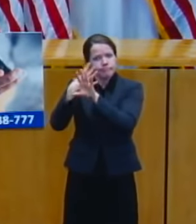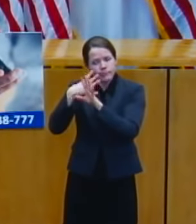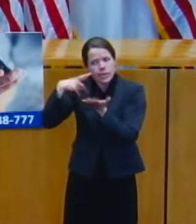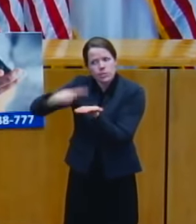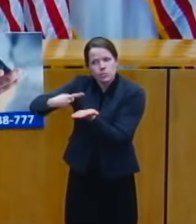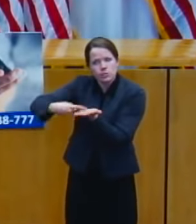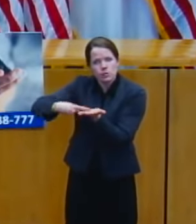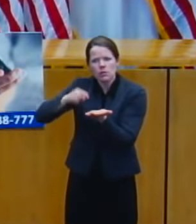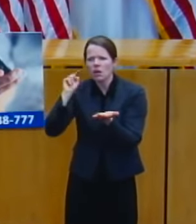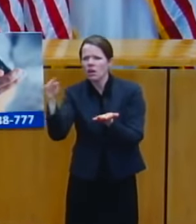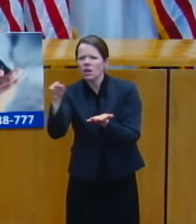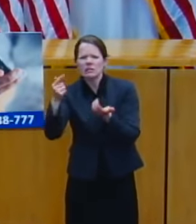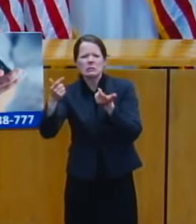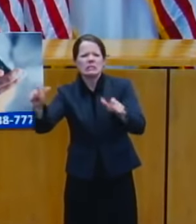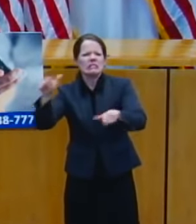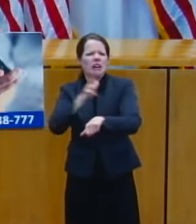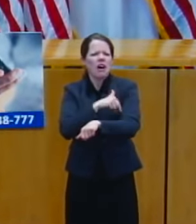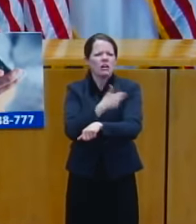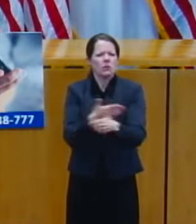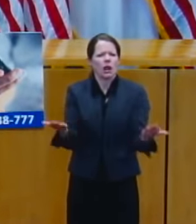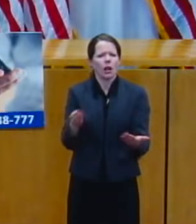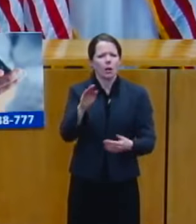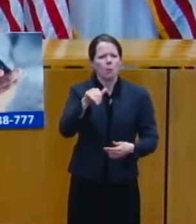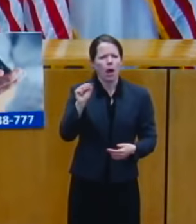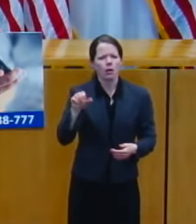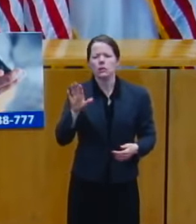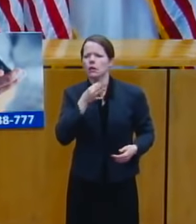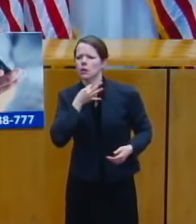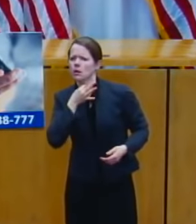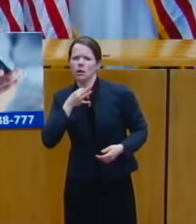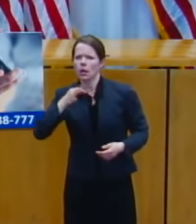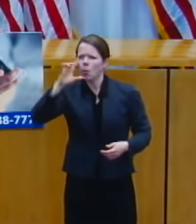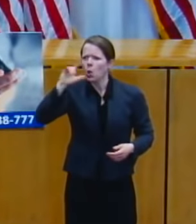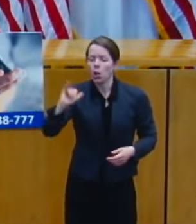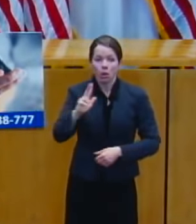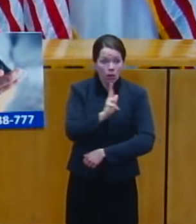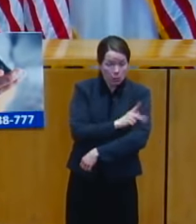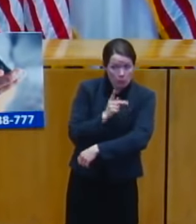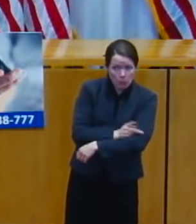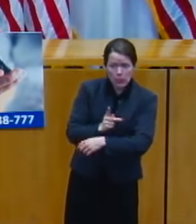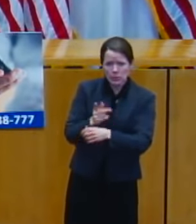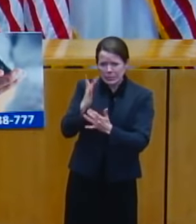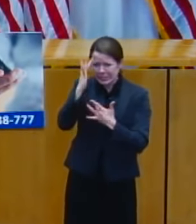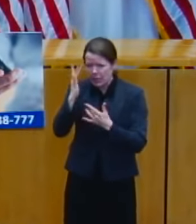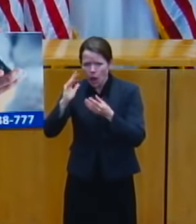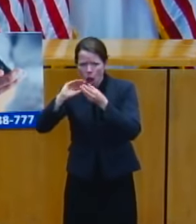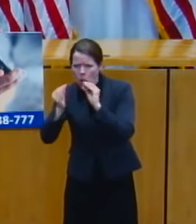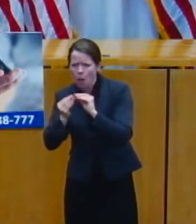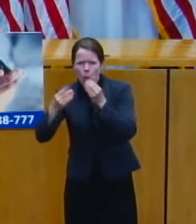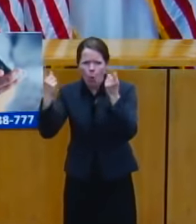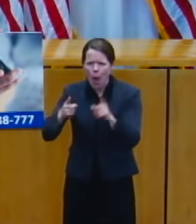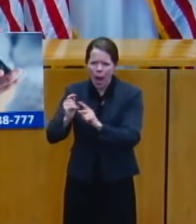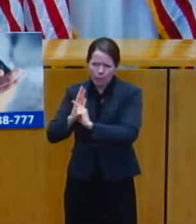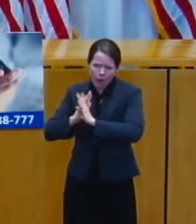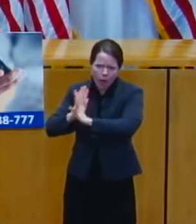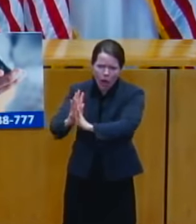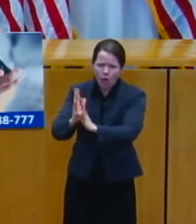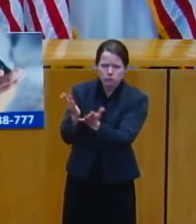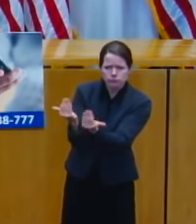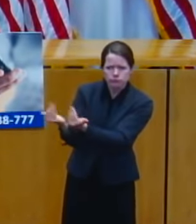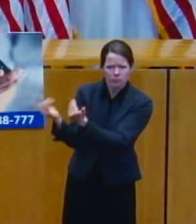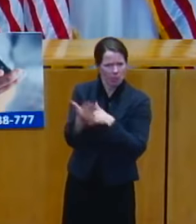a sense from them about what they are seeing in their institutions on the ground and what they're hearing from their clinicians.